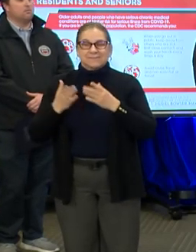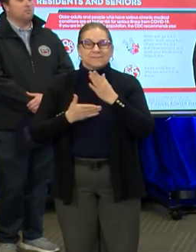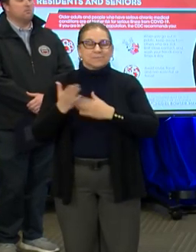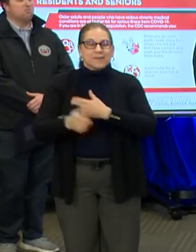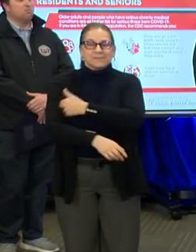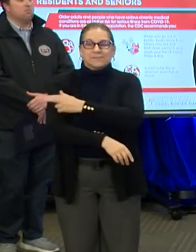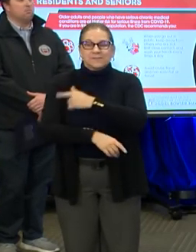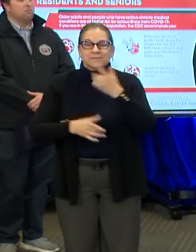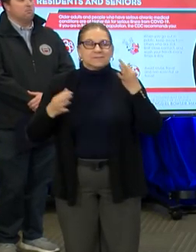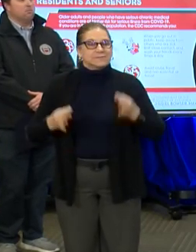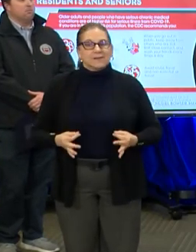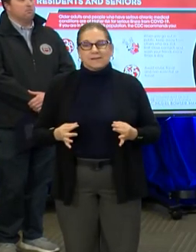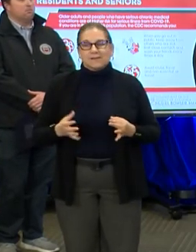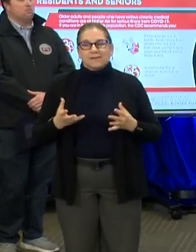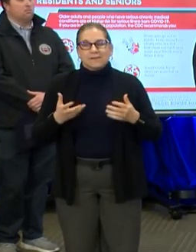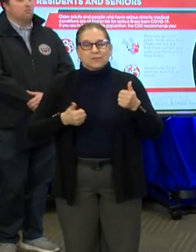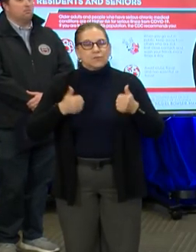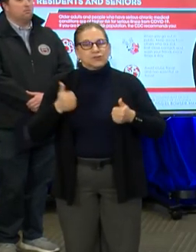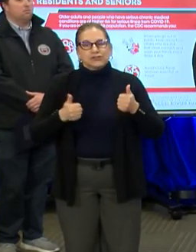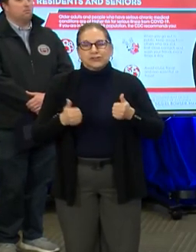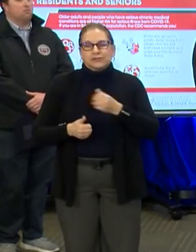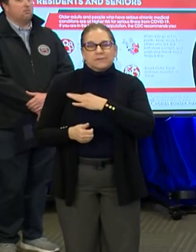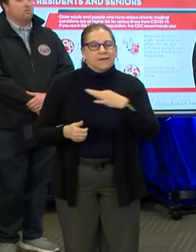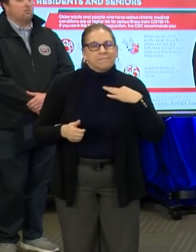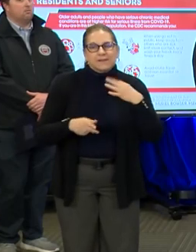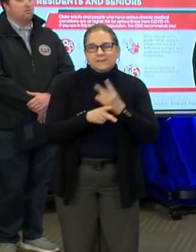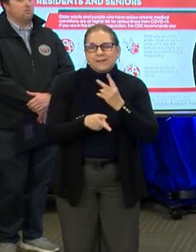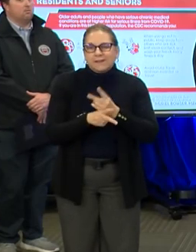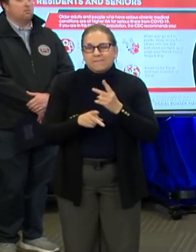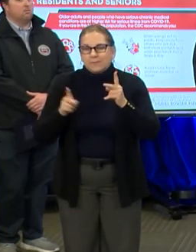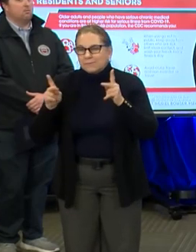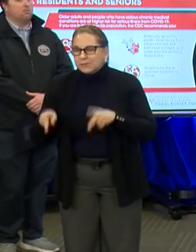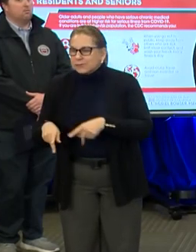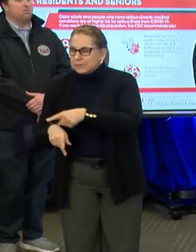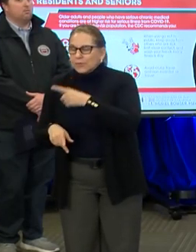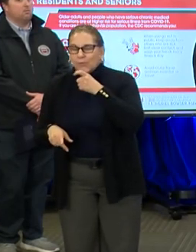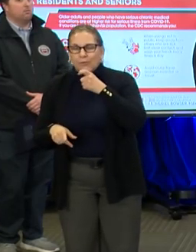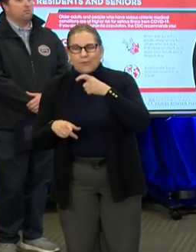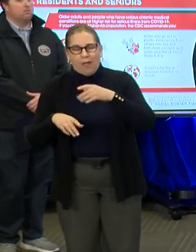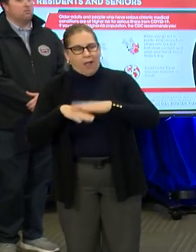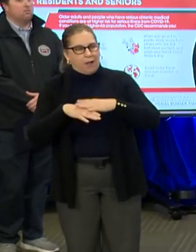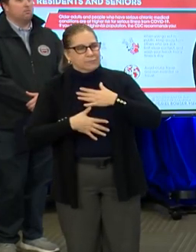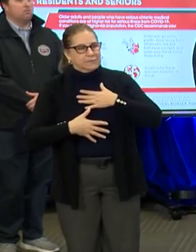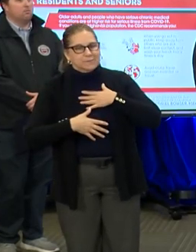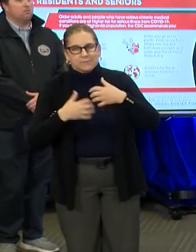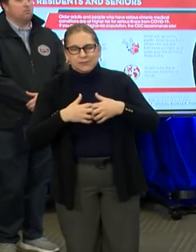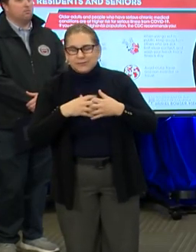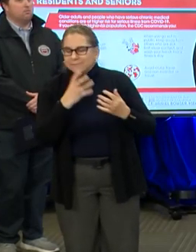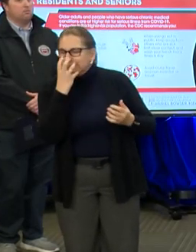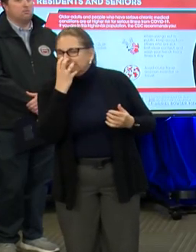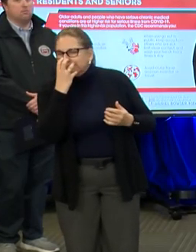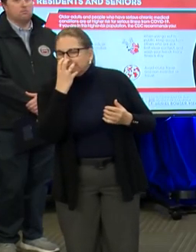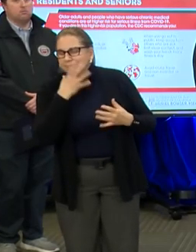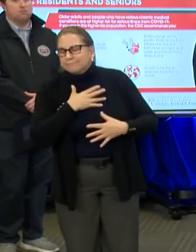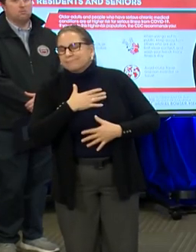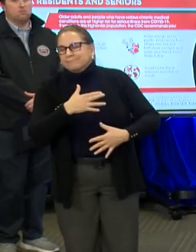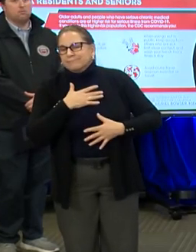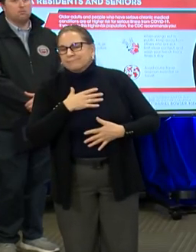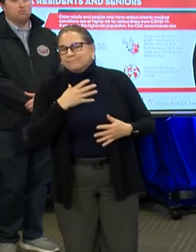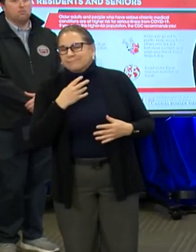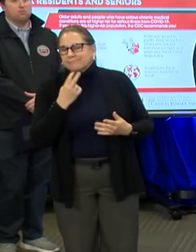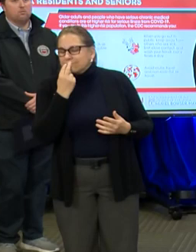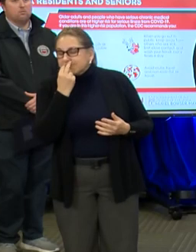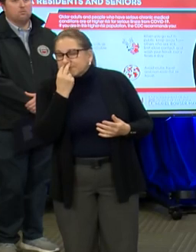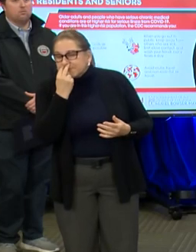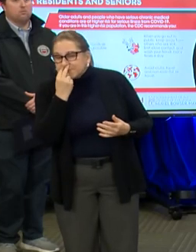patients on a designated respiratory ward. So all of these things help us to make decisions about